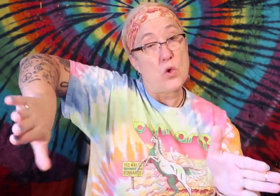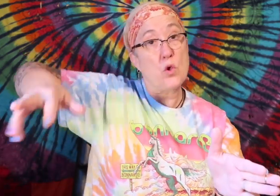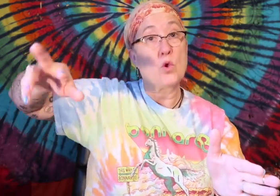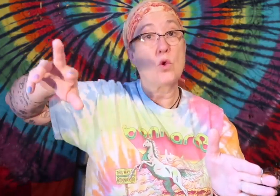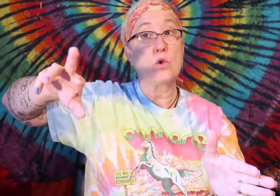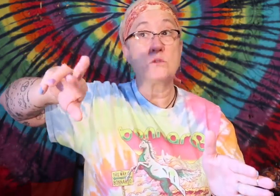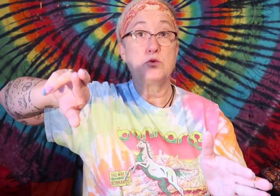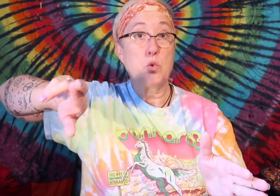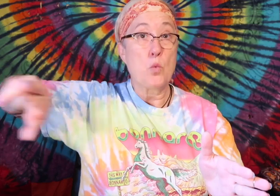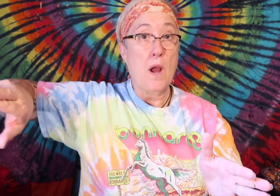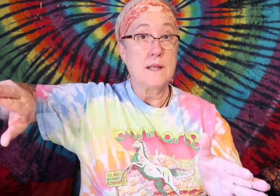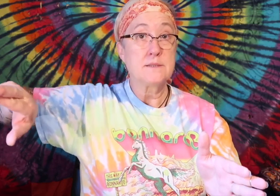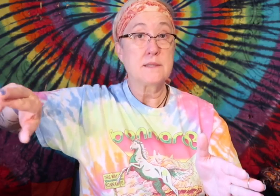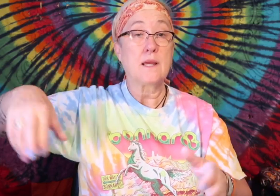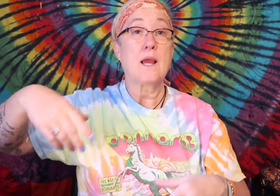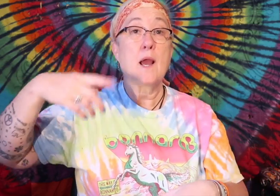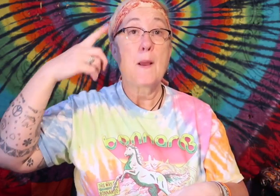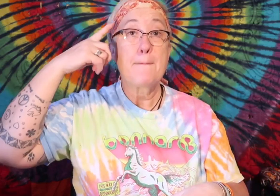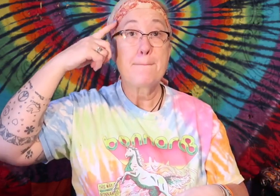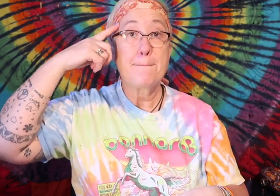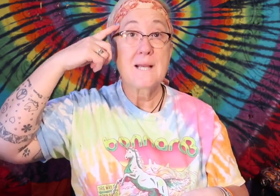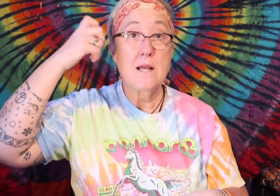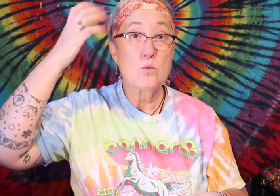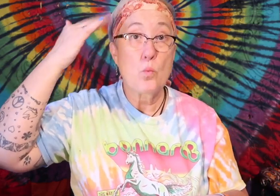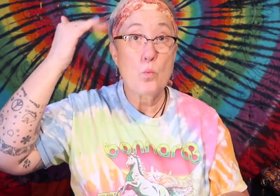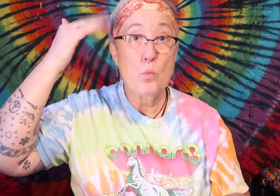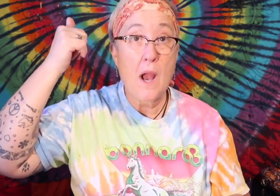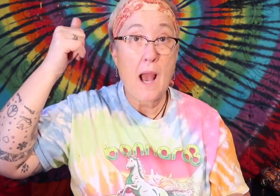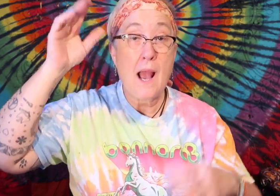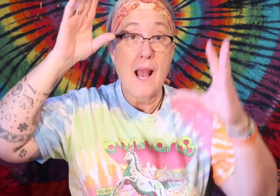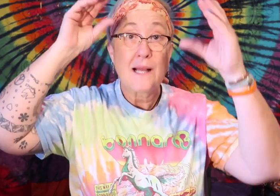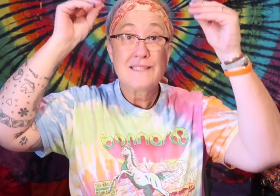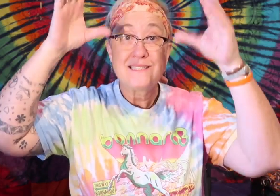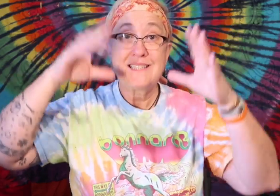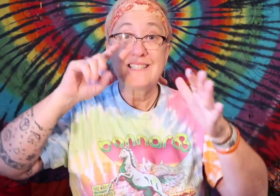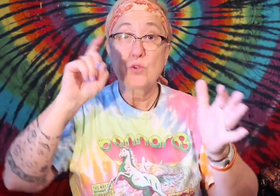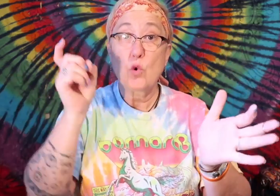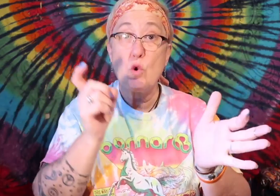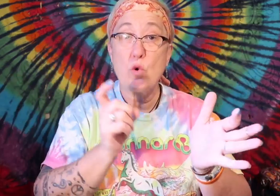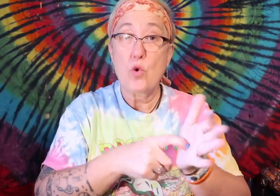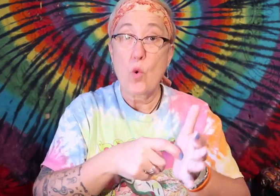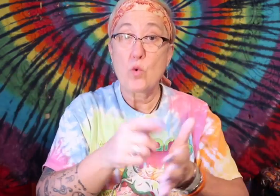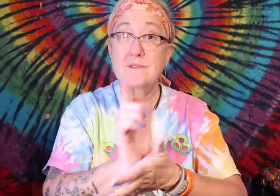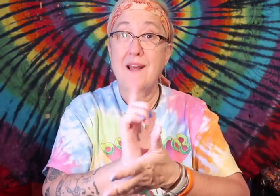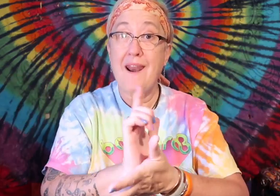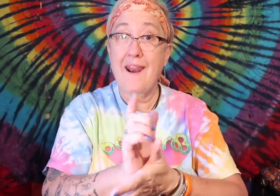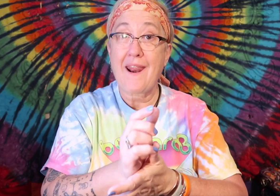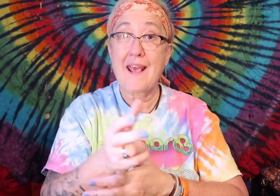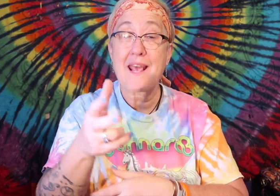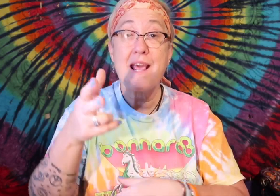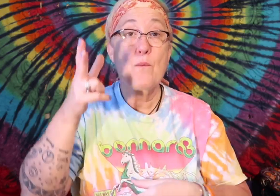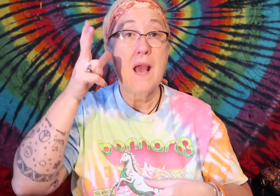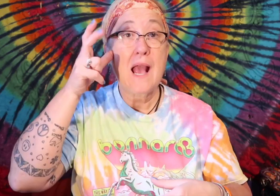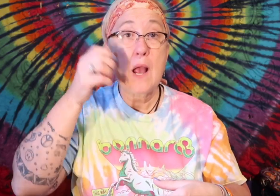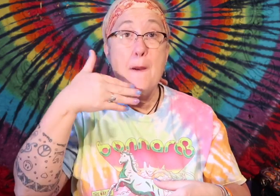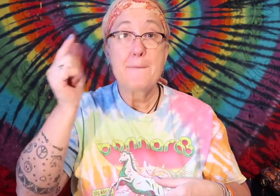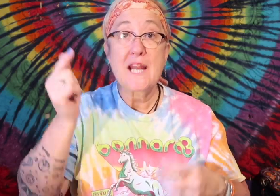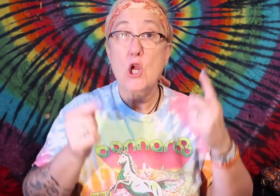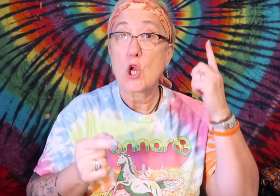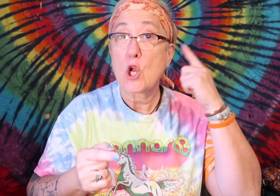over onto the right side. She did that because the teacher noticed